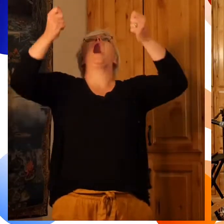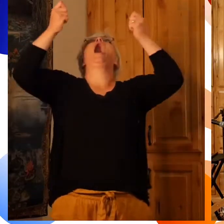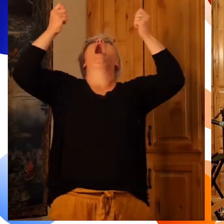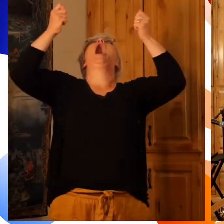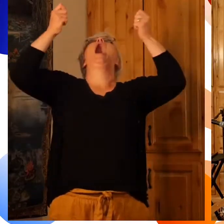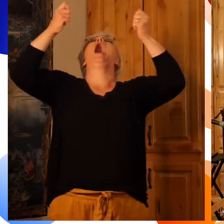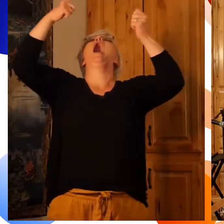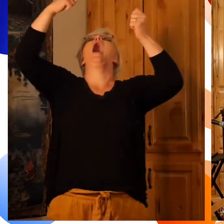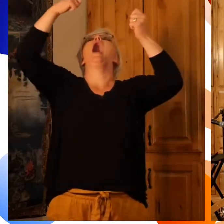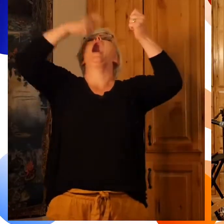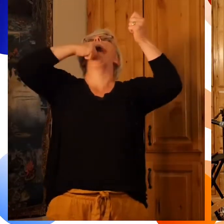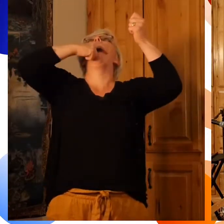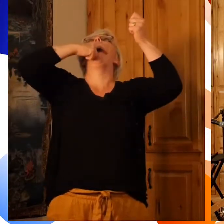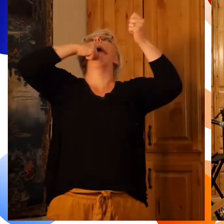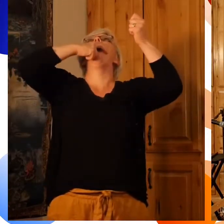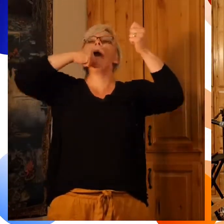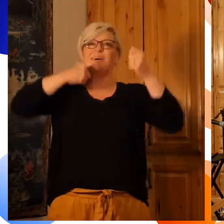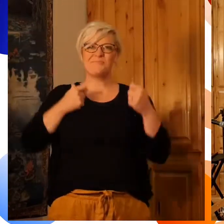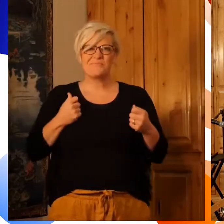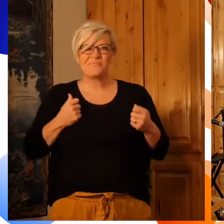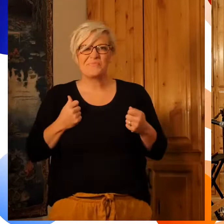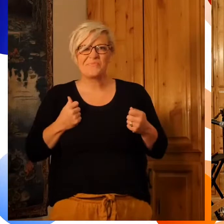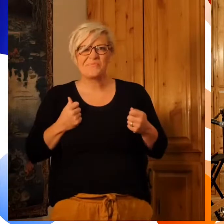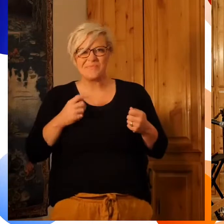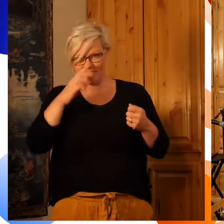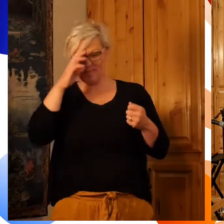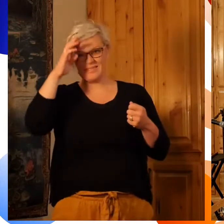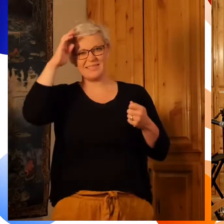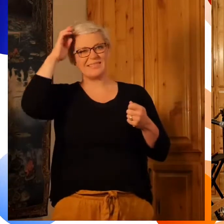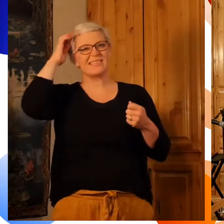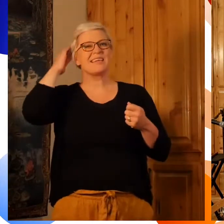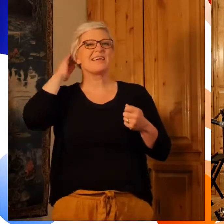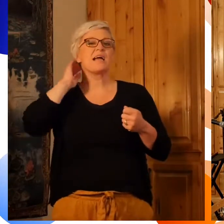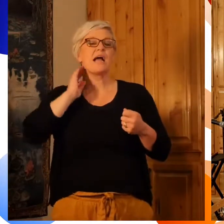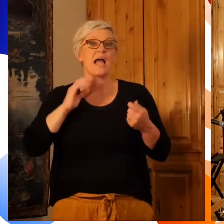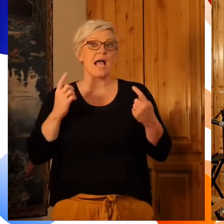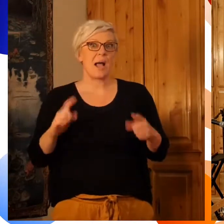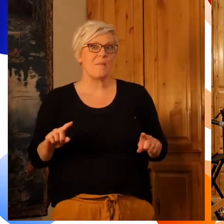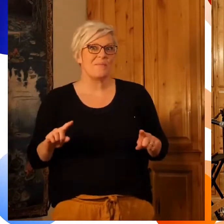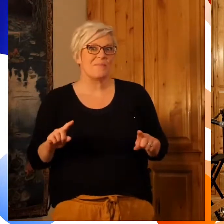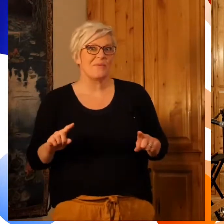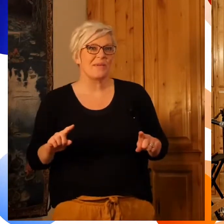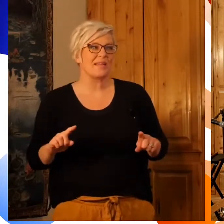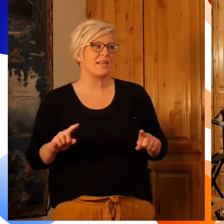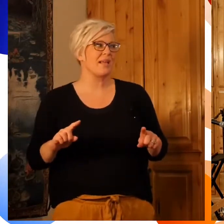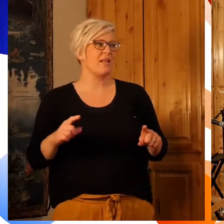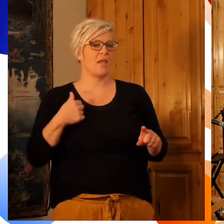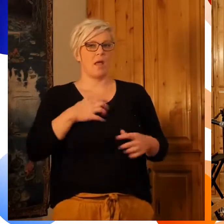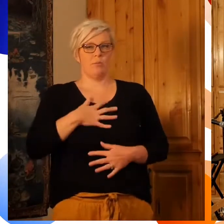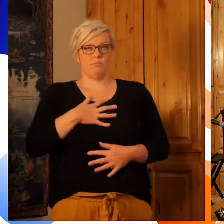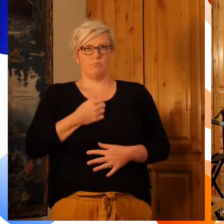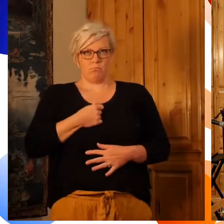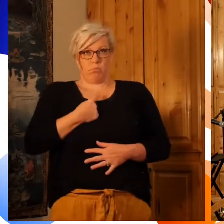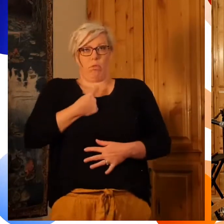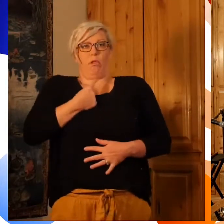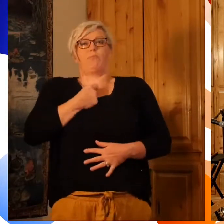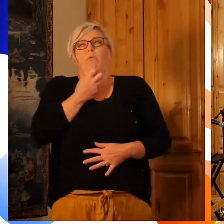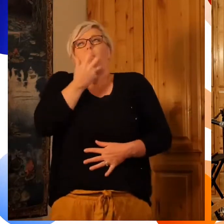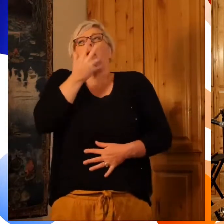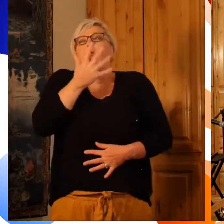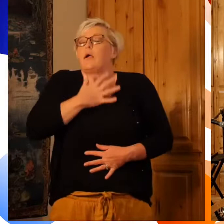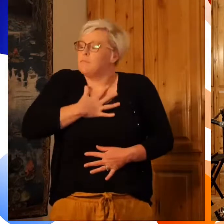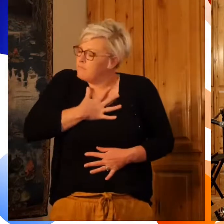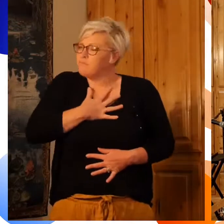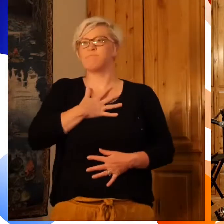would slide down into their gullets with a glop. And then they would burp, and then they'd wipe